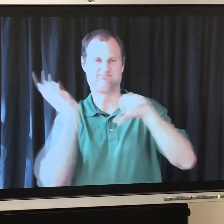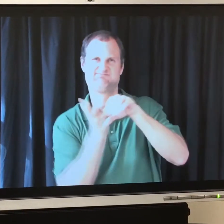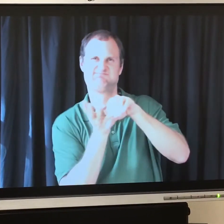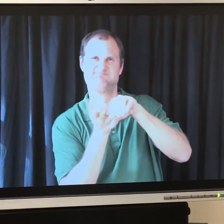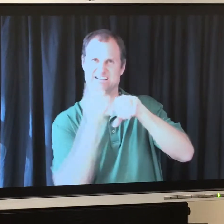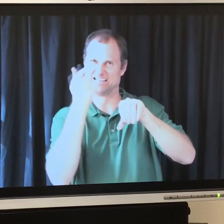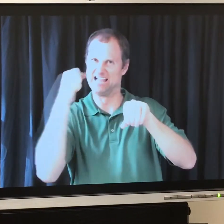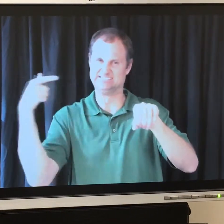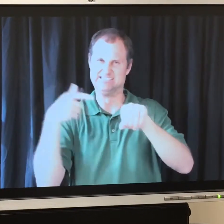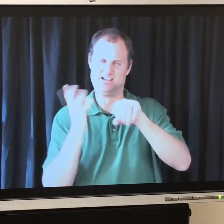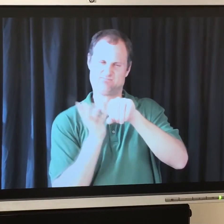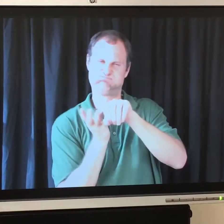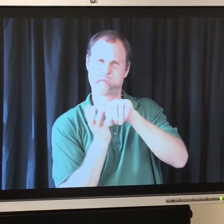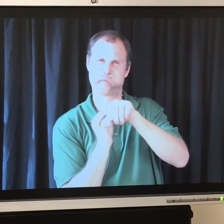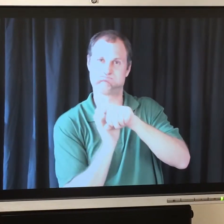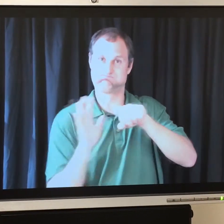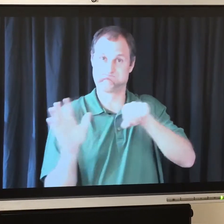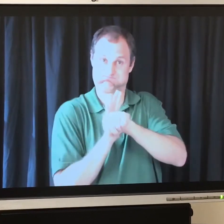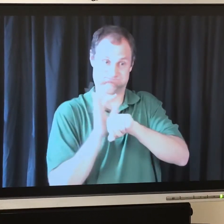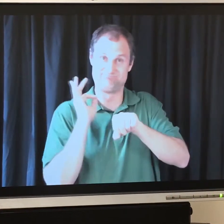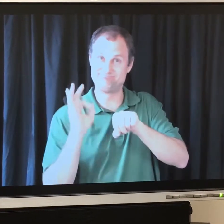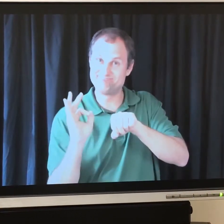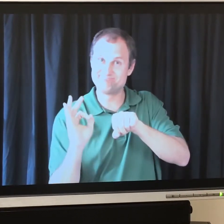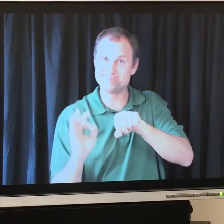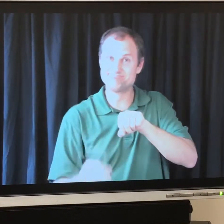car, there will be a hydrogen tank in the back.